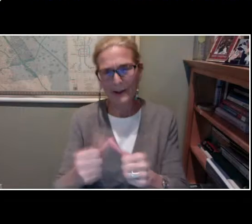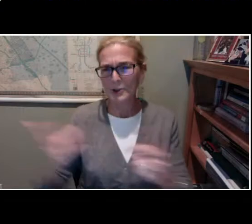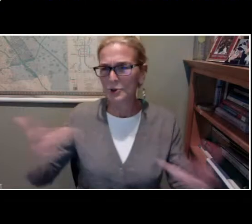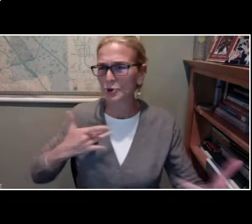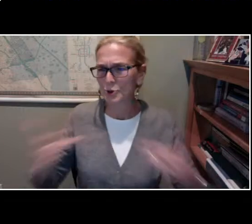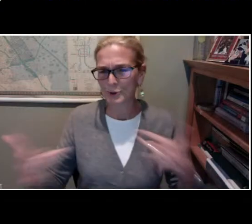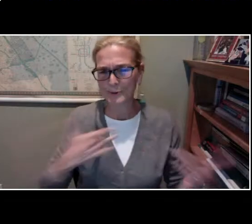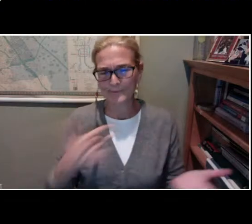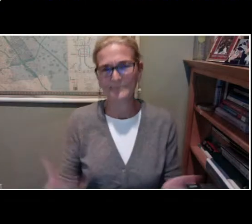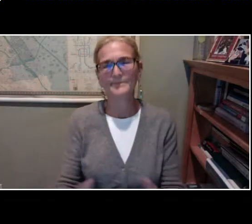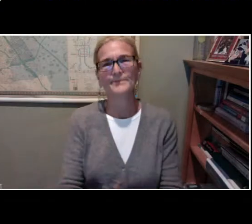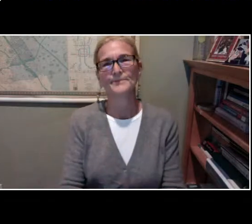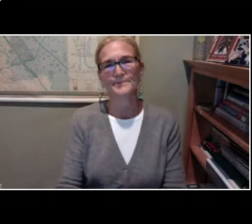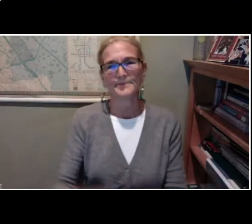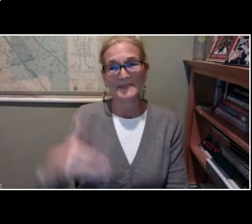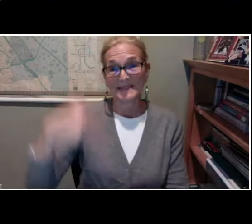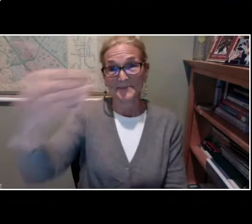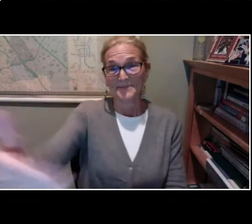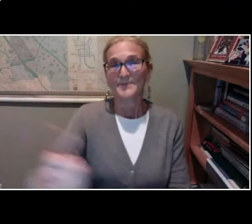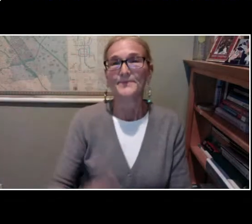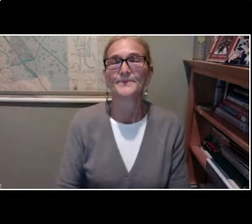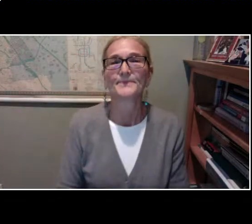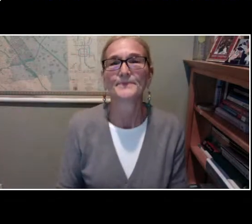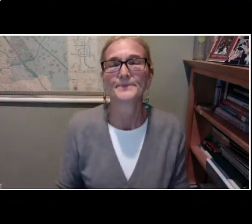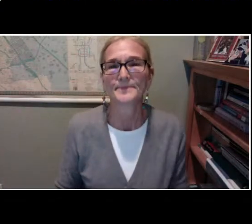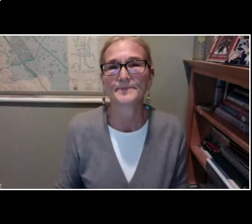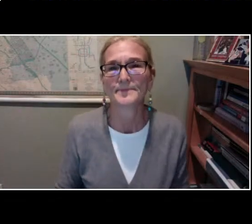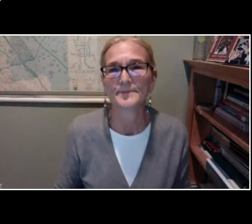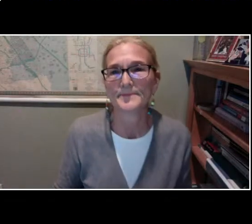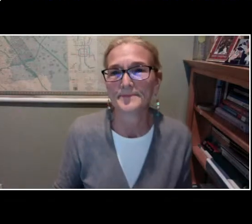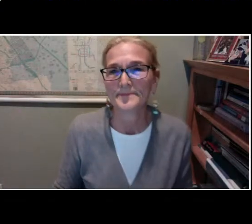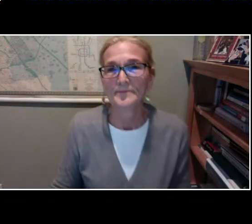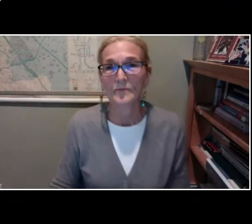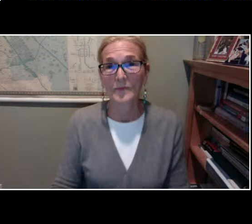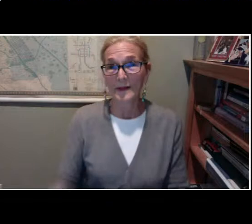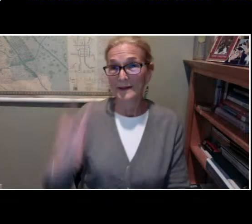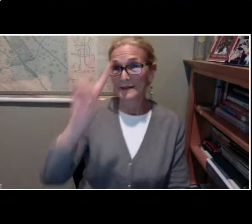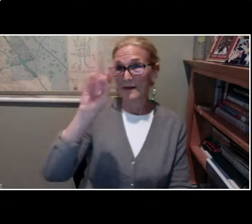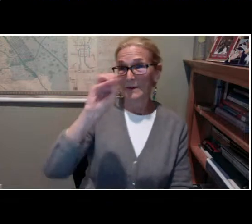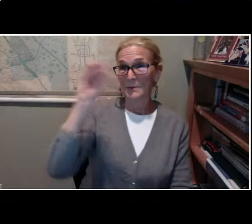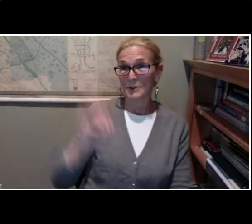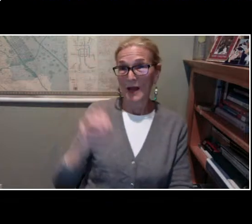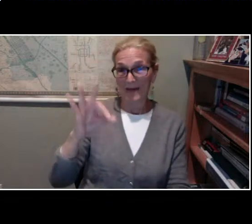So now, why are we still concerned?